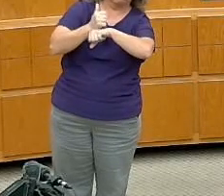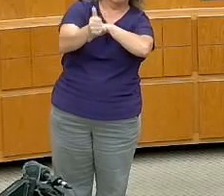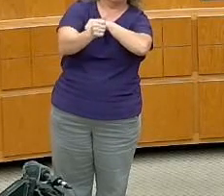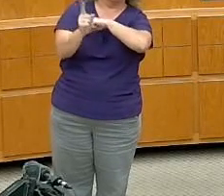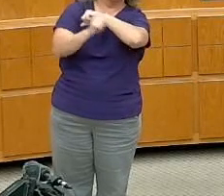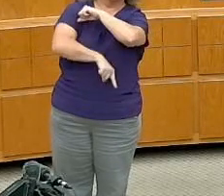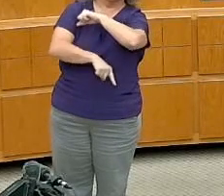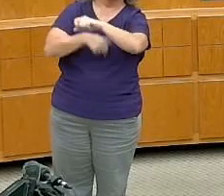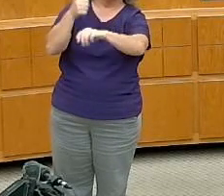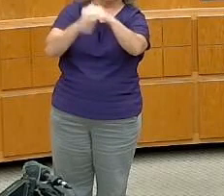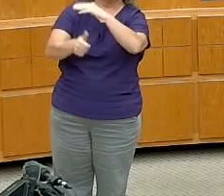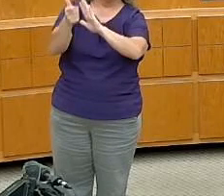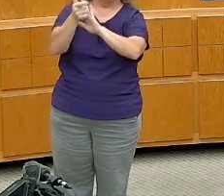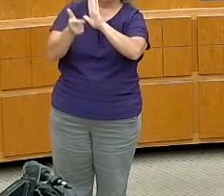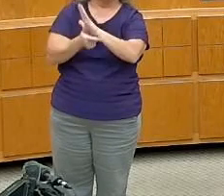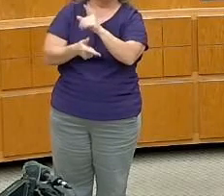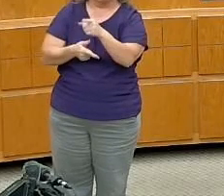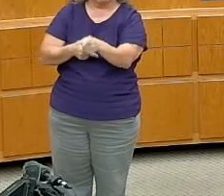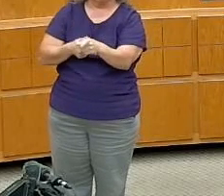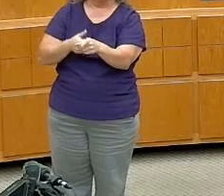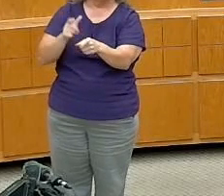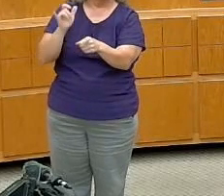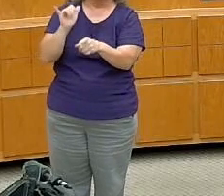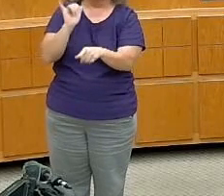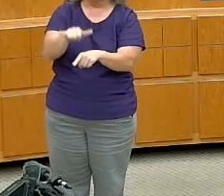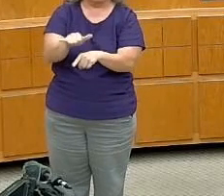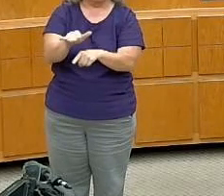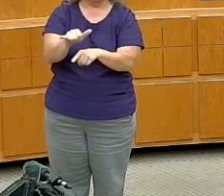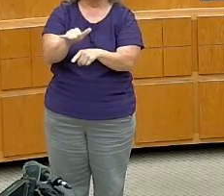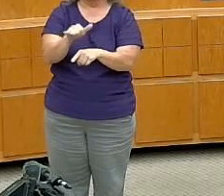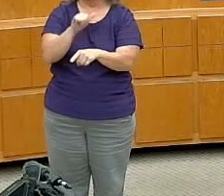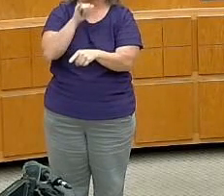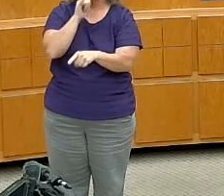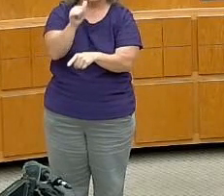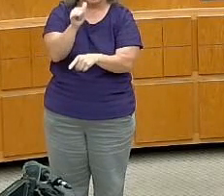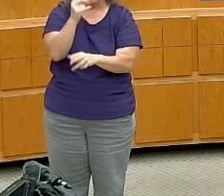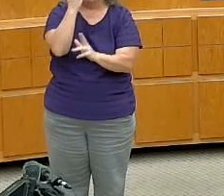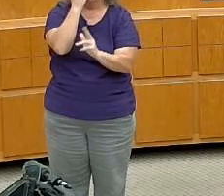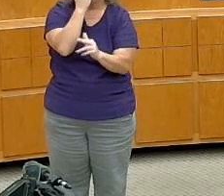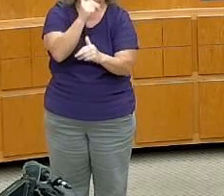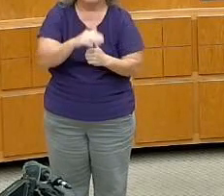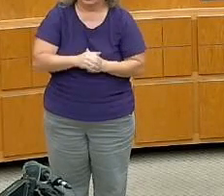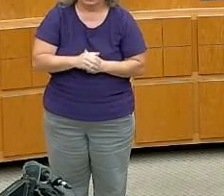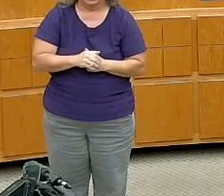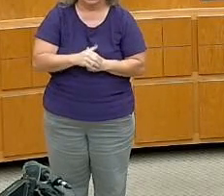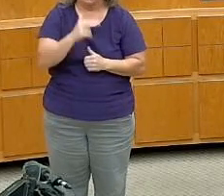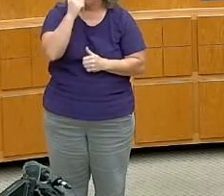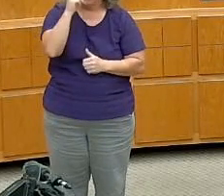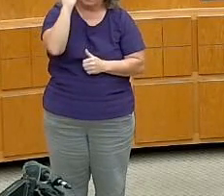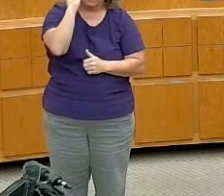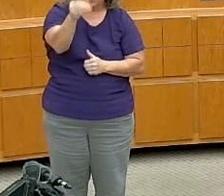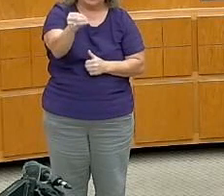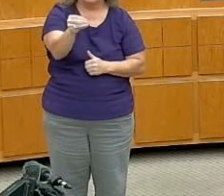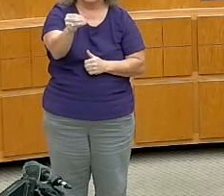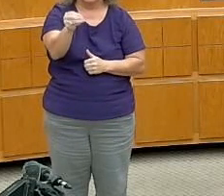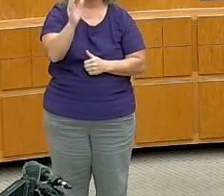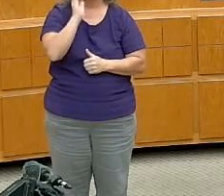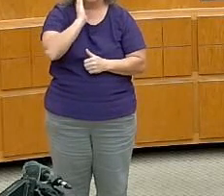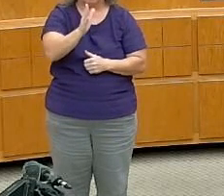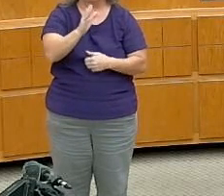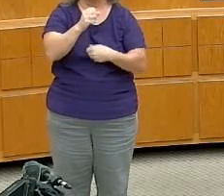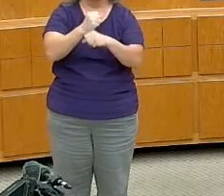under the full extent of the law. This is absolutely no laughing matter, and we will make